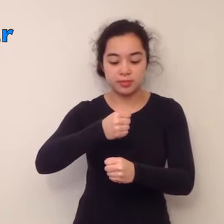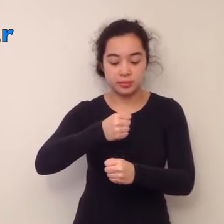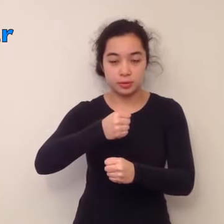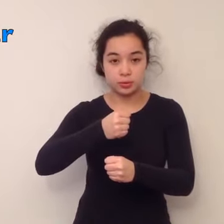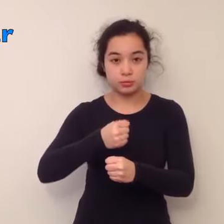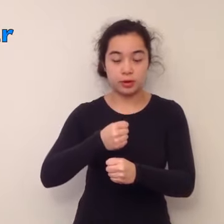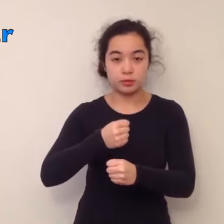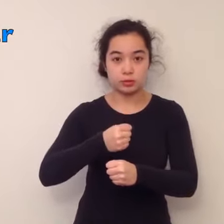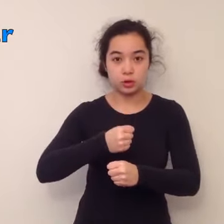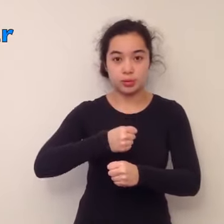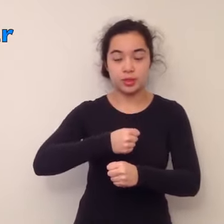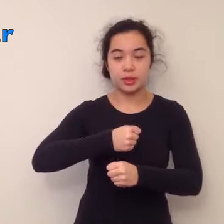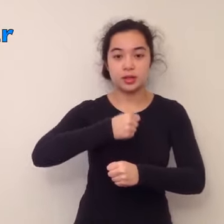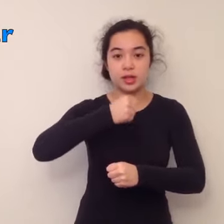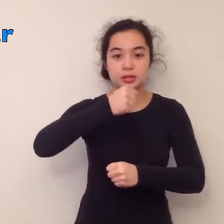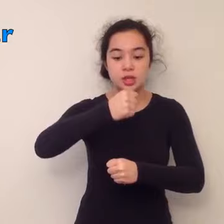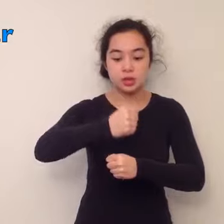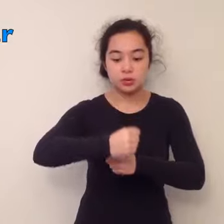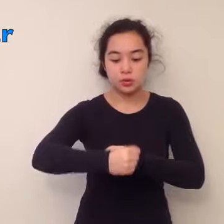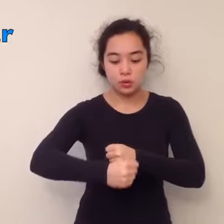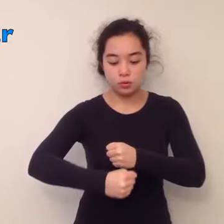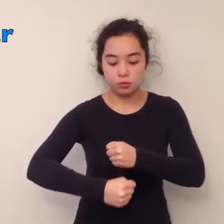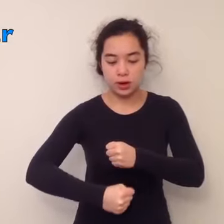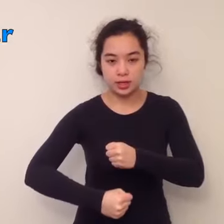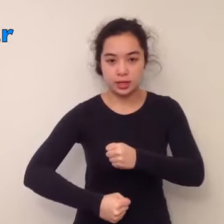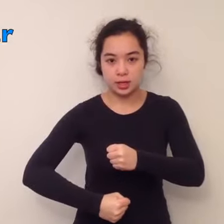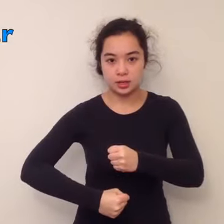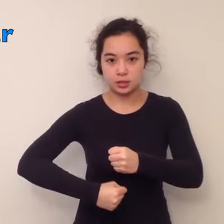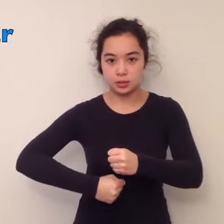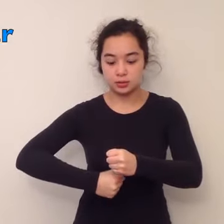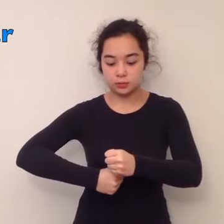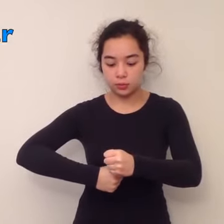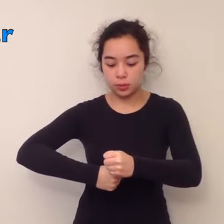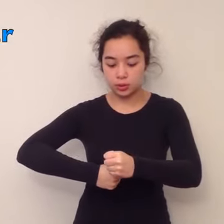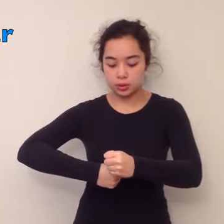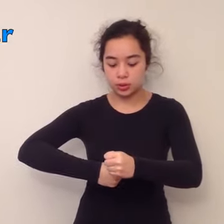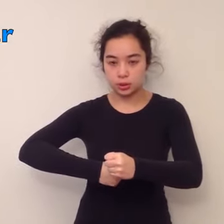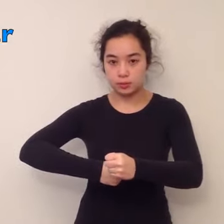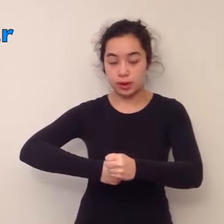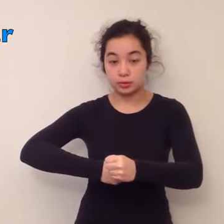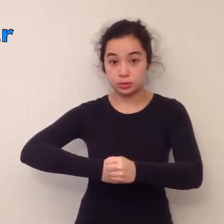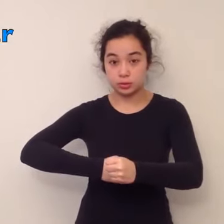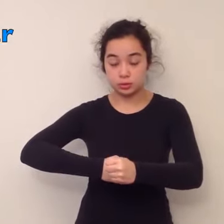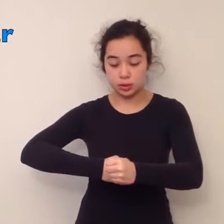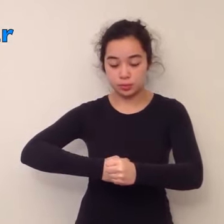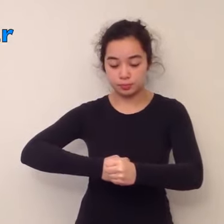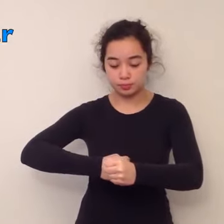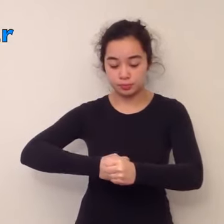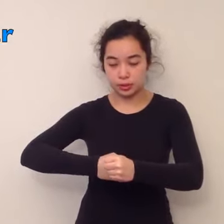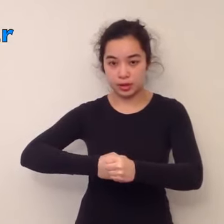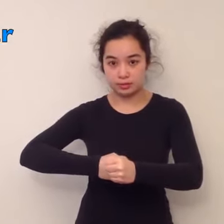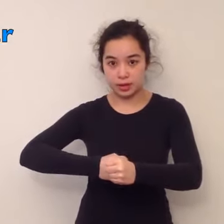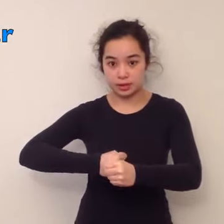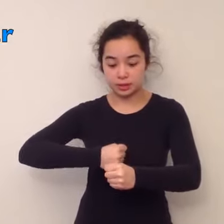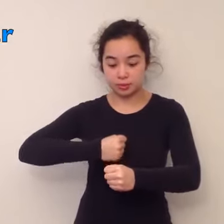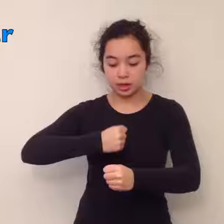put your right one on top, and then circle your right hand forward around your left hand, and then bring it up